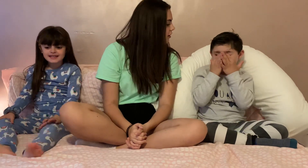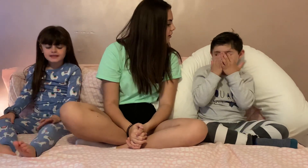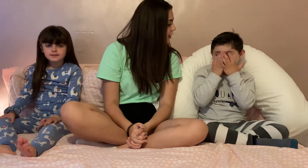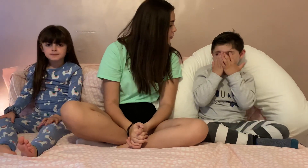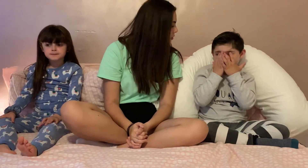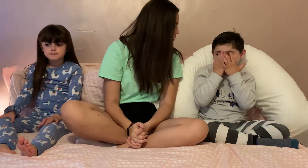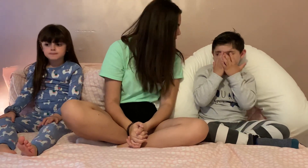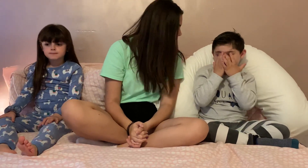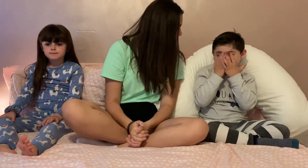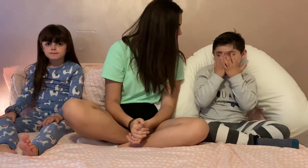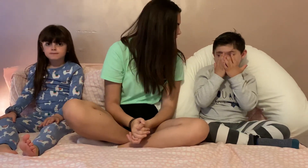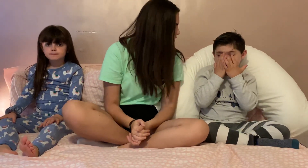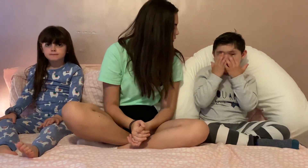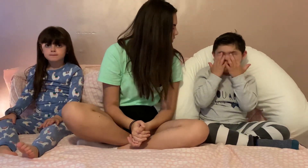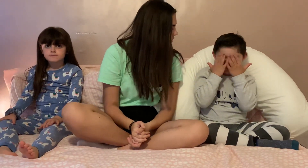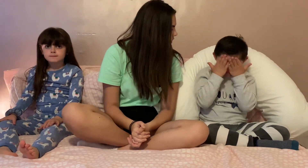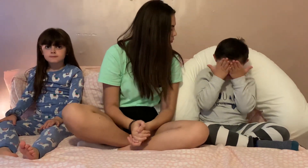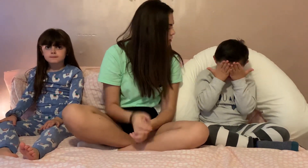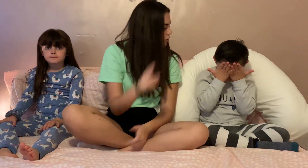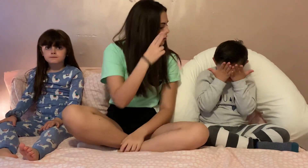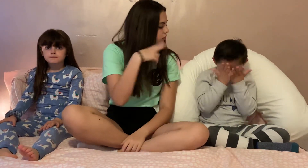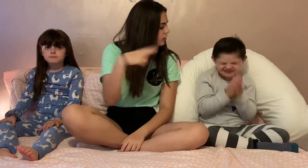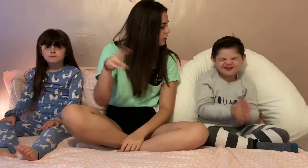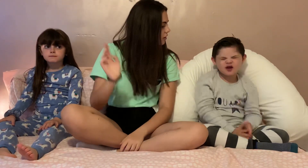Yeah, you're going to bed in a minute, so we're going to sing you a song.